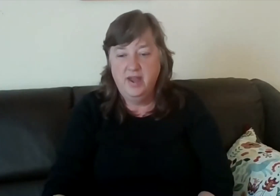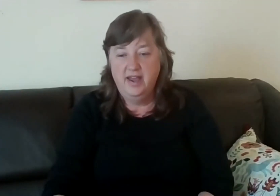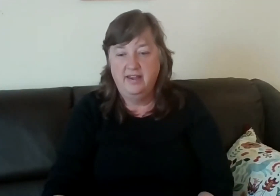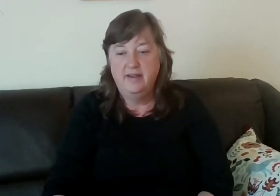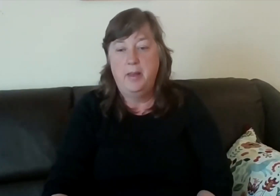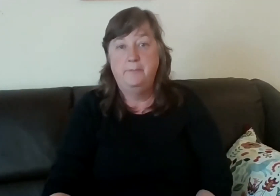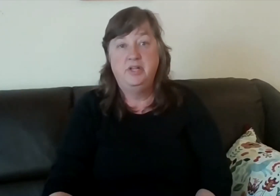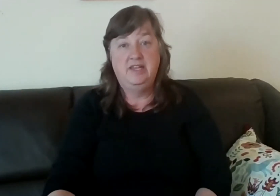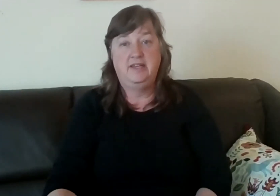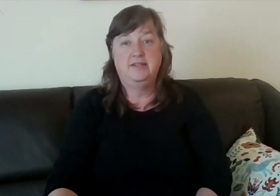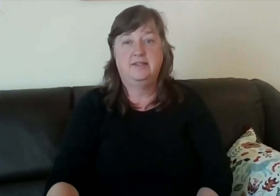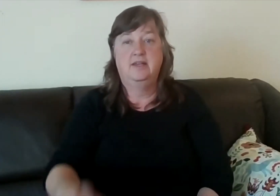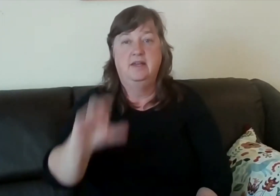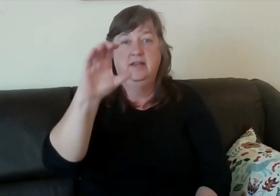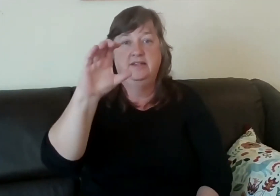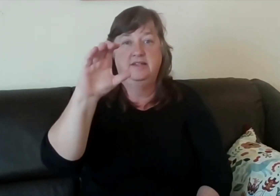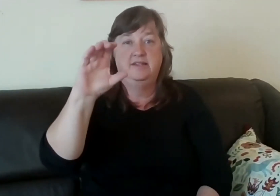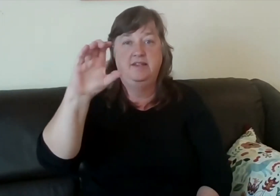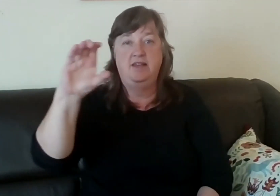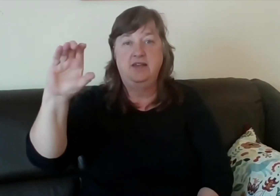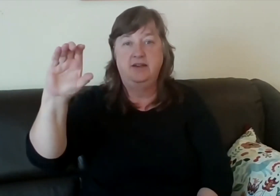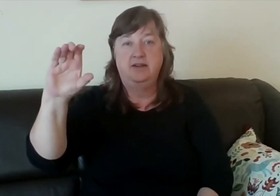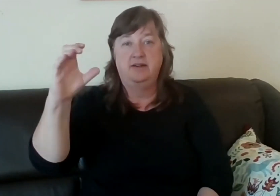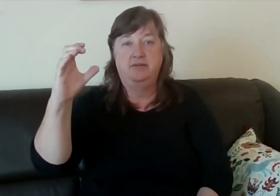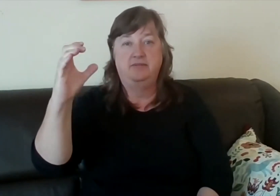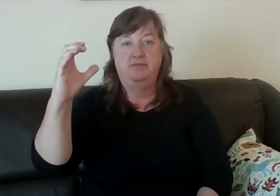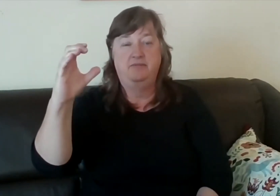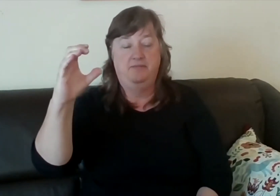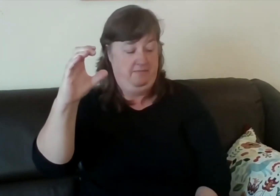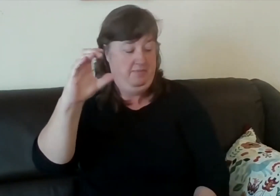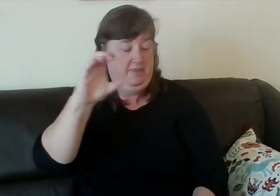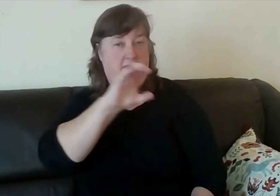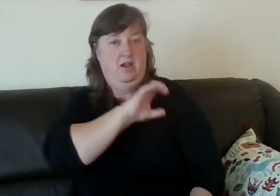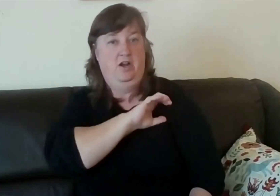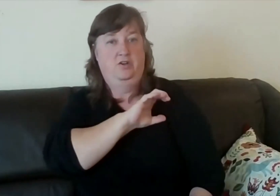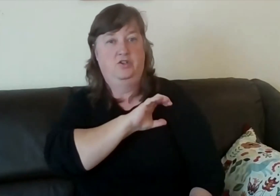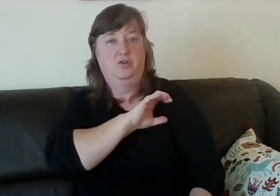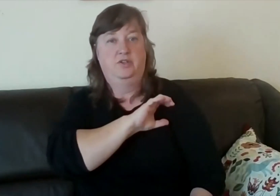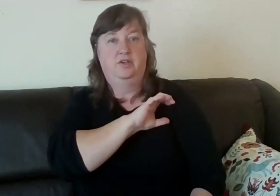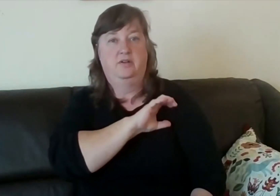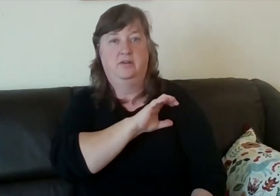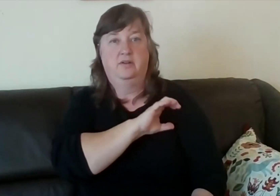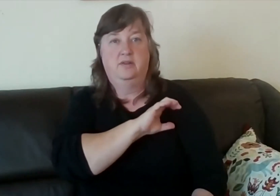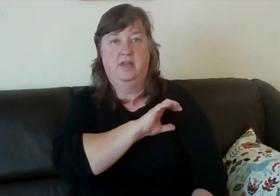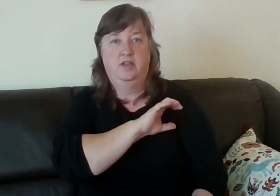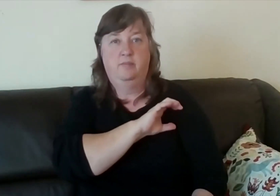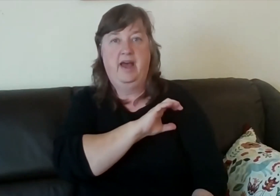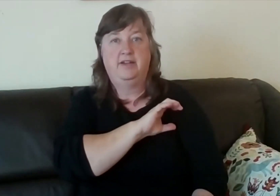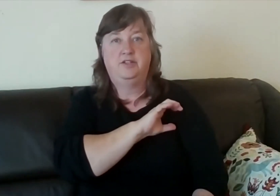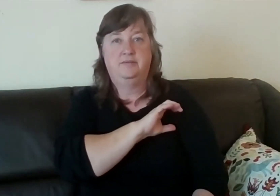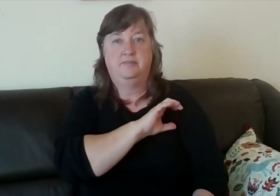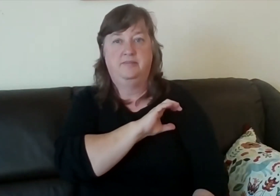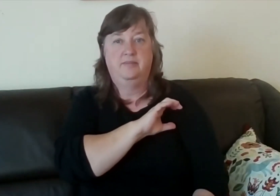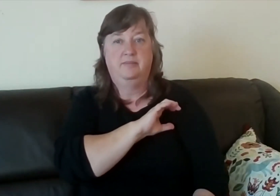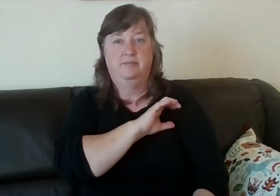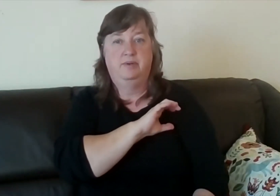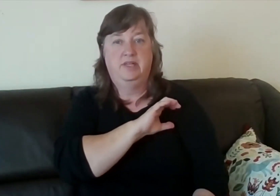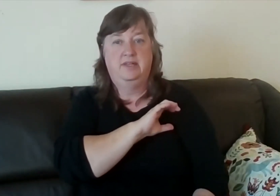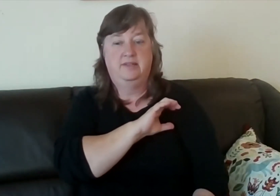Okay, police is a C on your shoulder, like their badge, police.